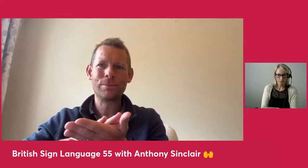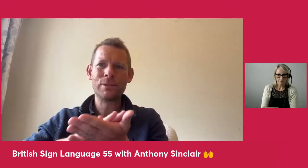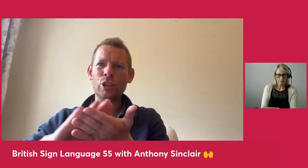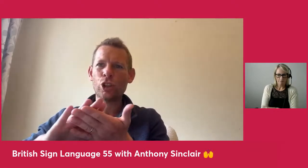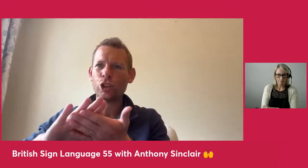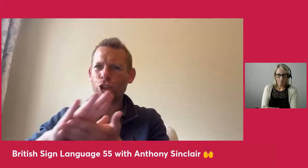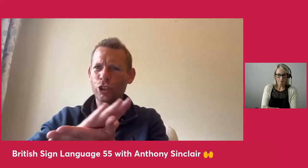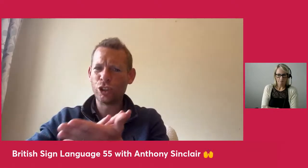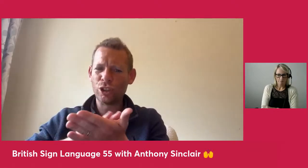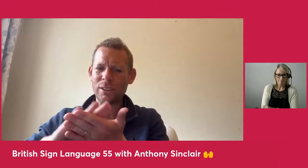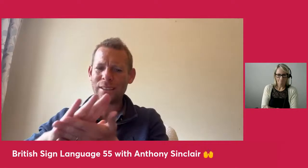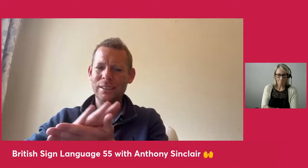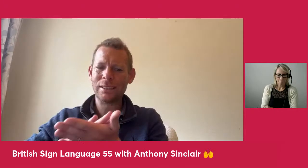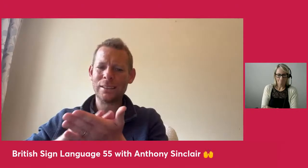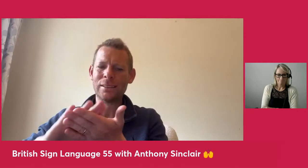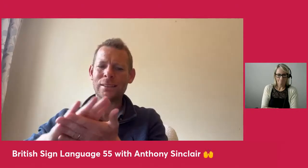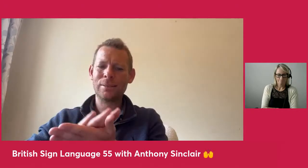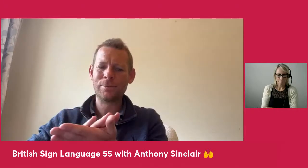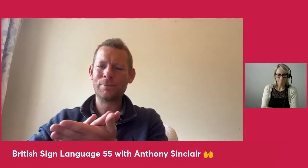dirty.